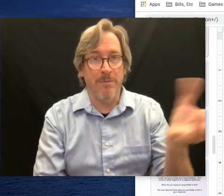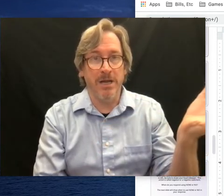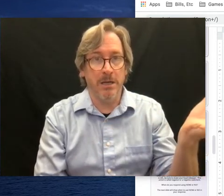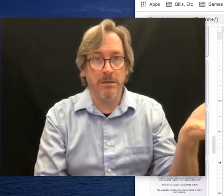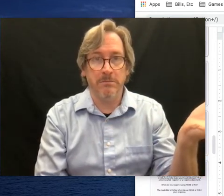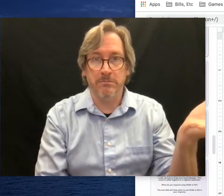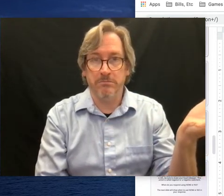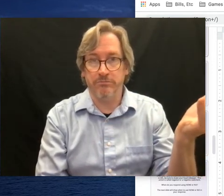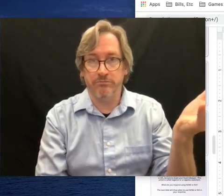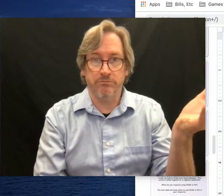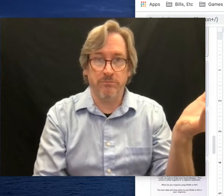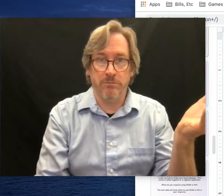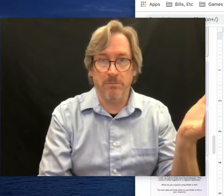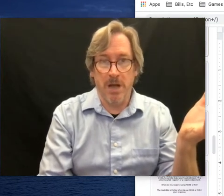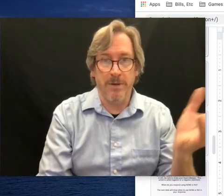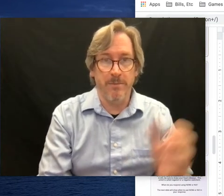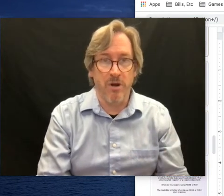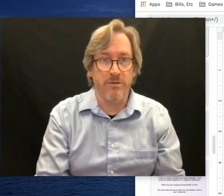many